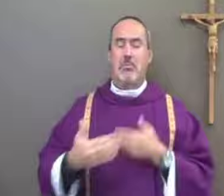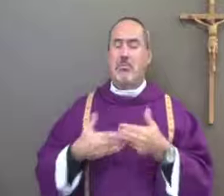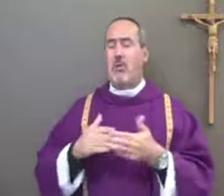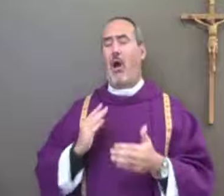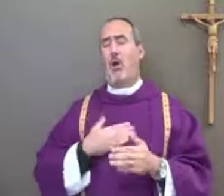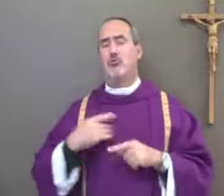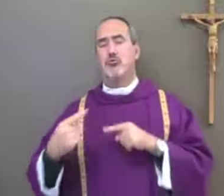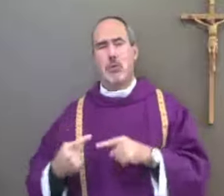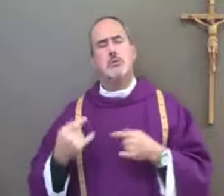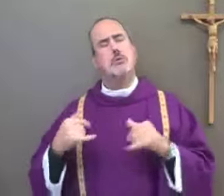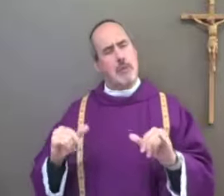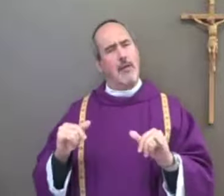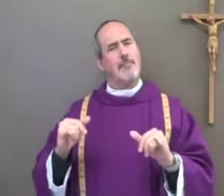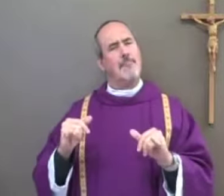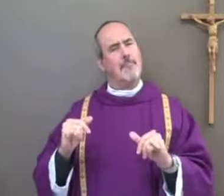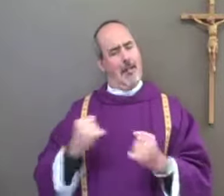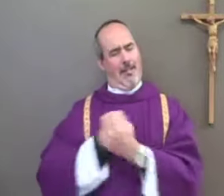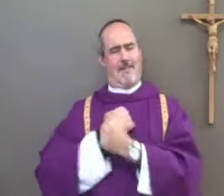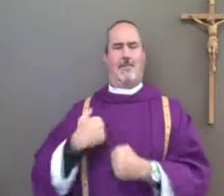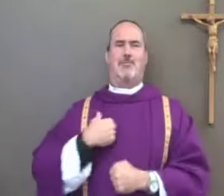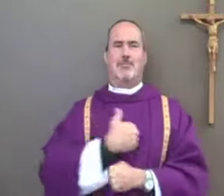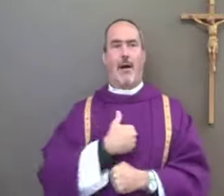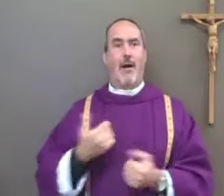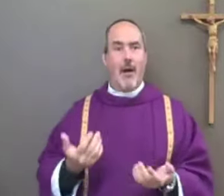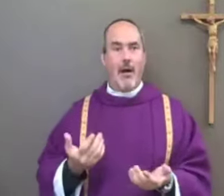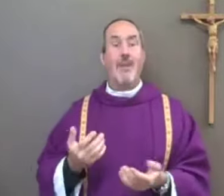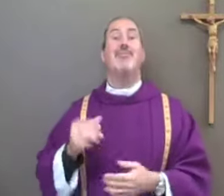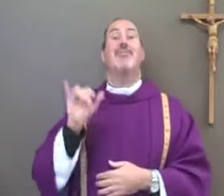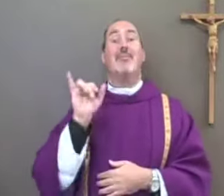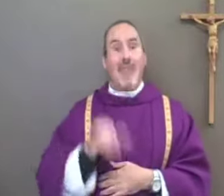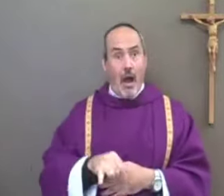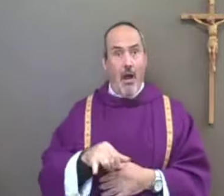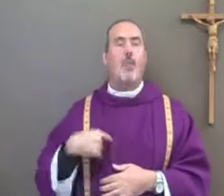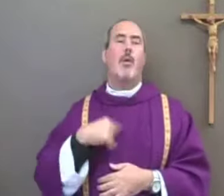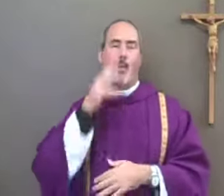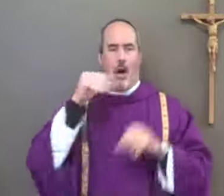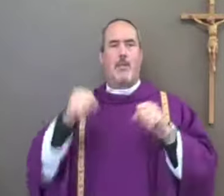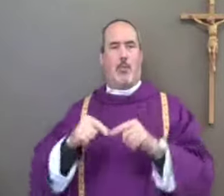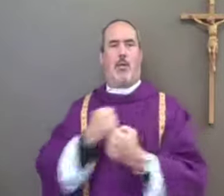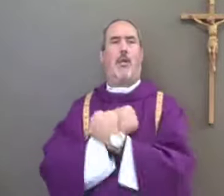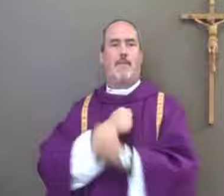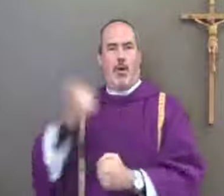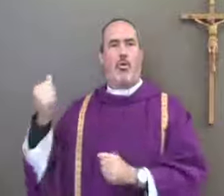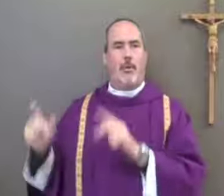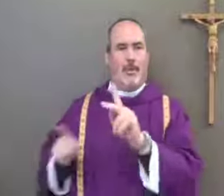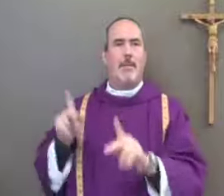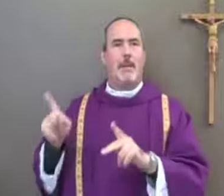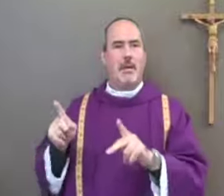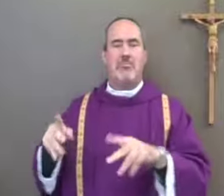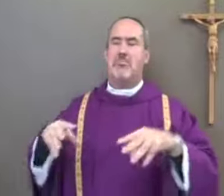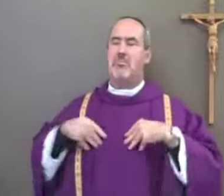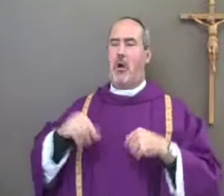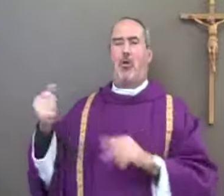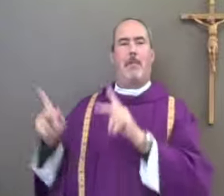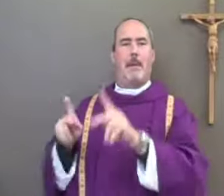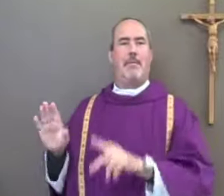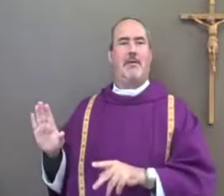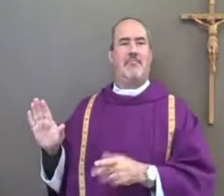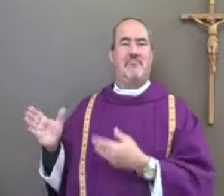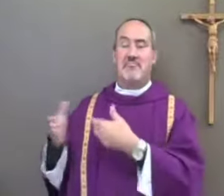who we are in spite of our struggles and our faults. And when we can do that, then that opens us up